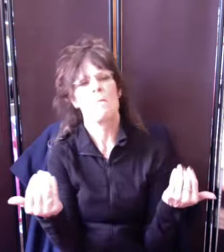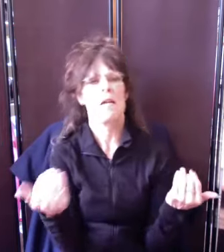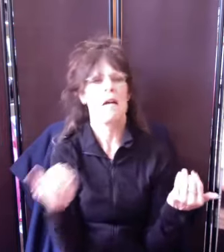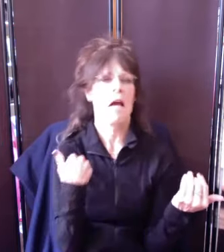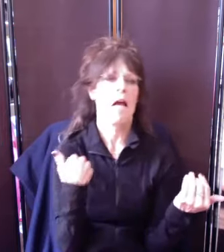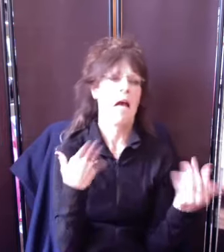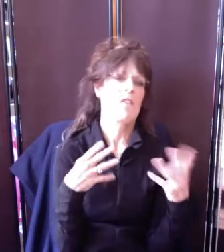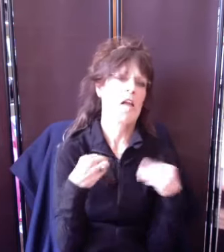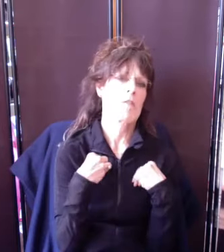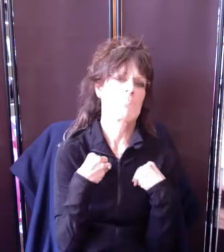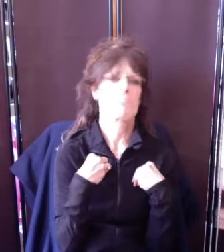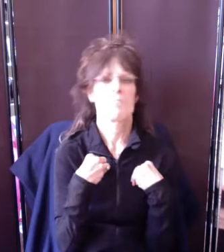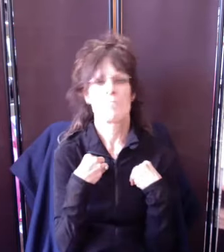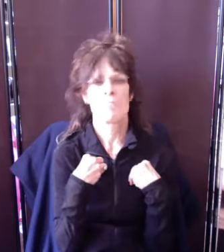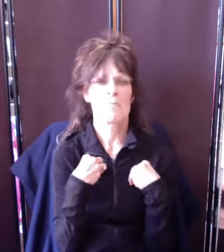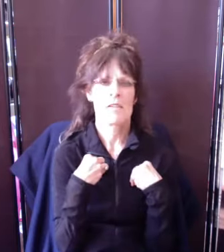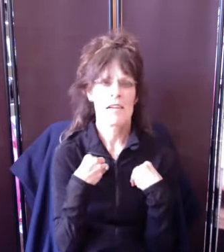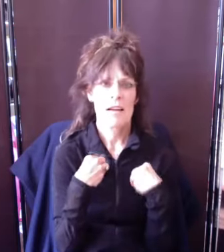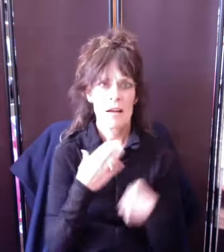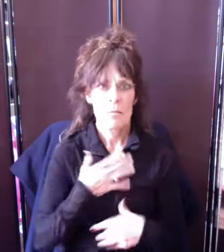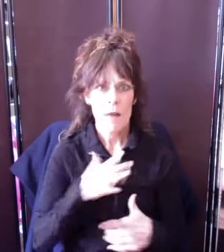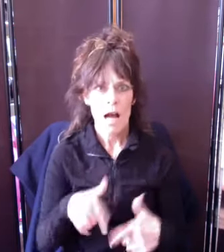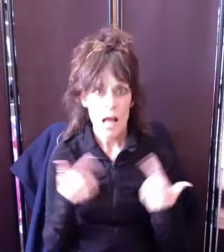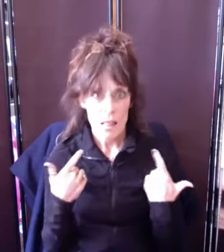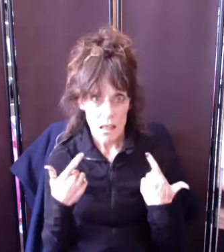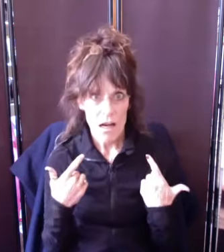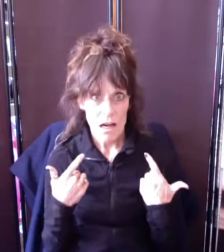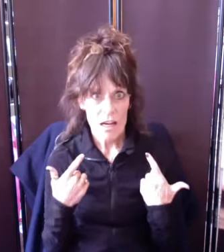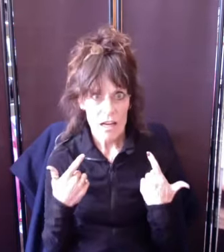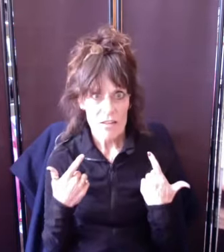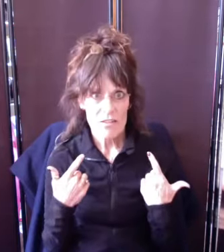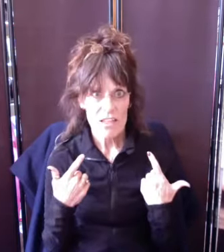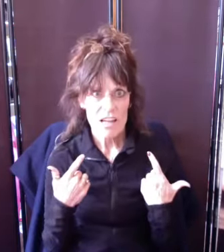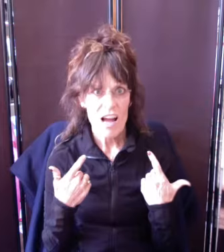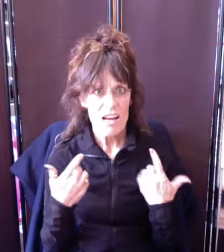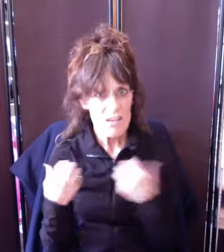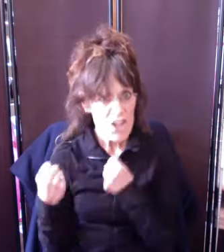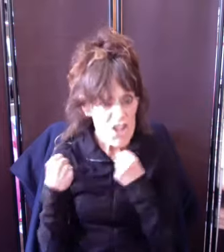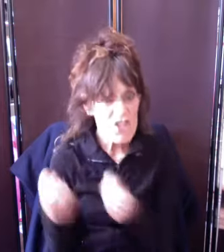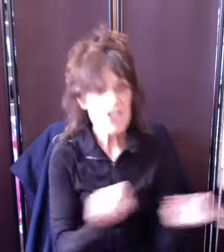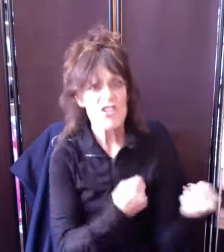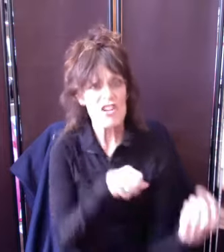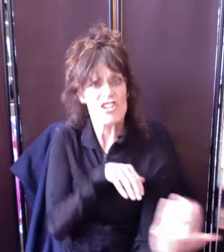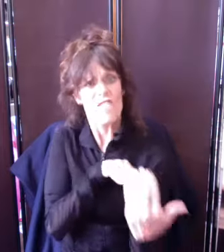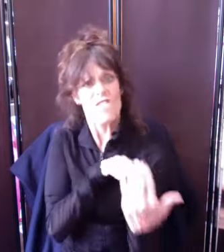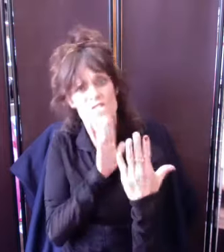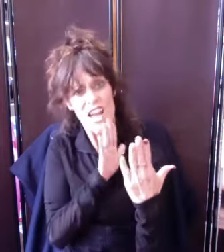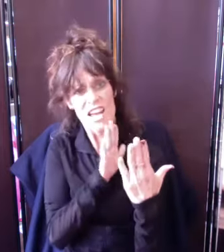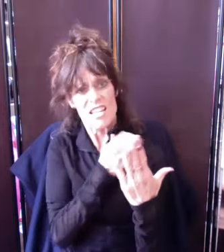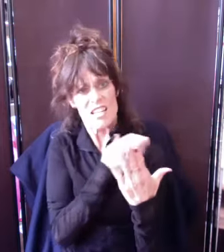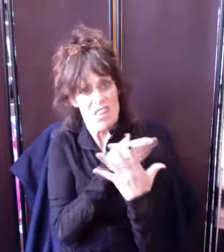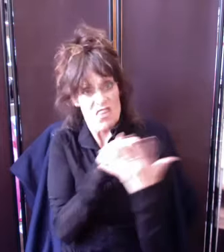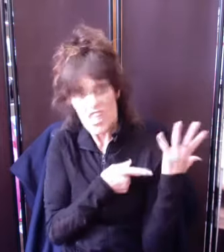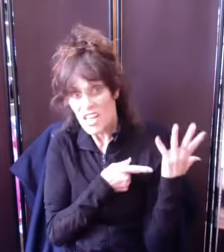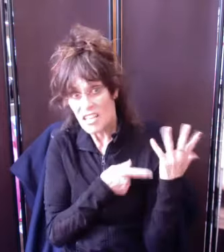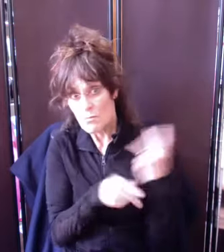it. My life, I got the courage to face things that nobody should have to face. I got the